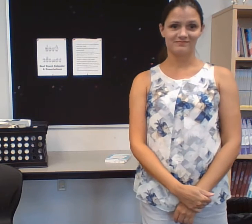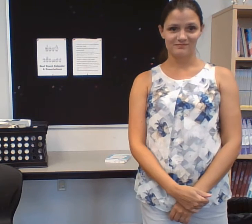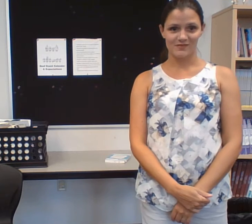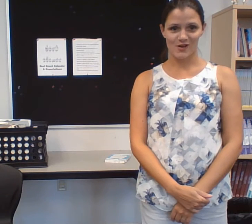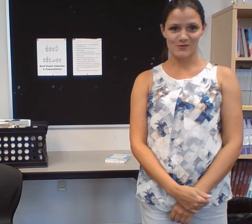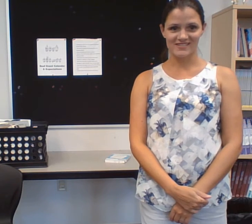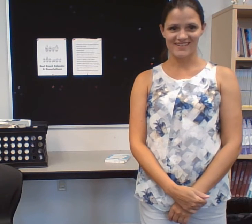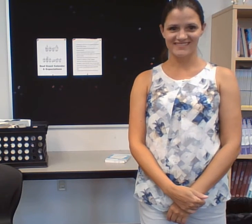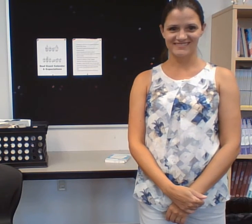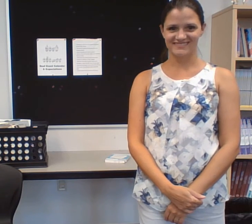How do I sign it?